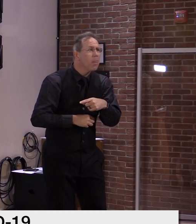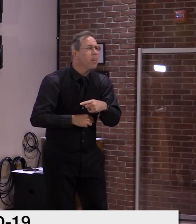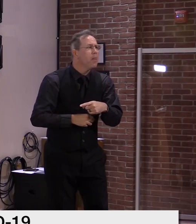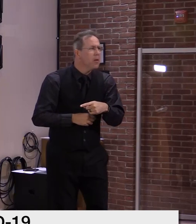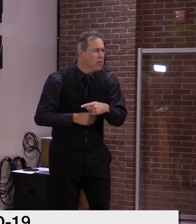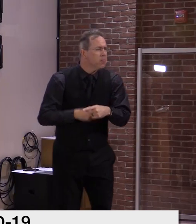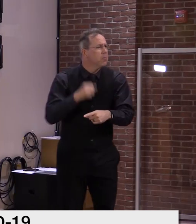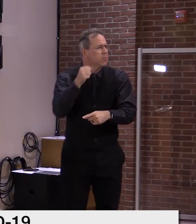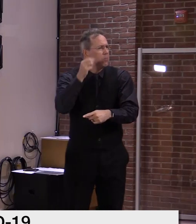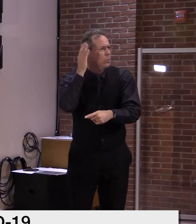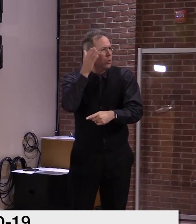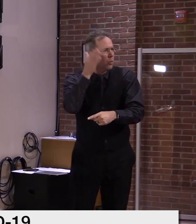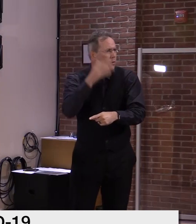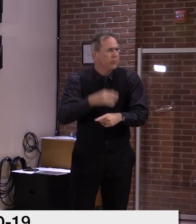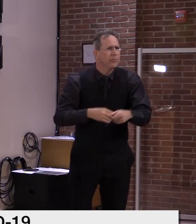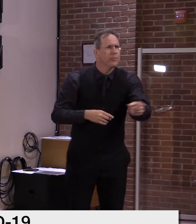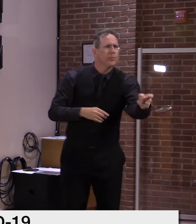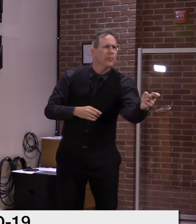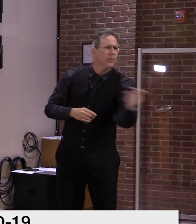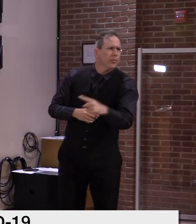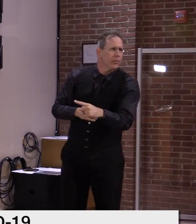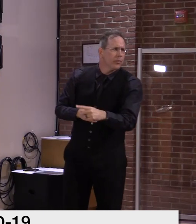walk-in clinics at various venues.